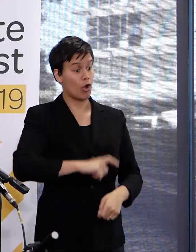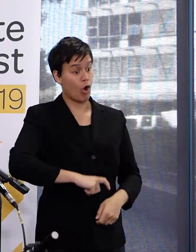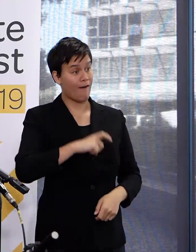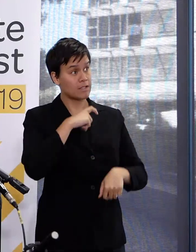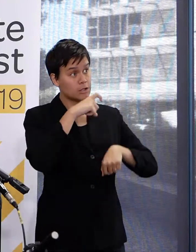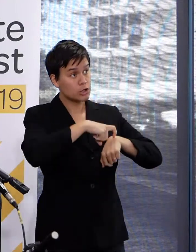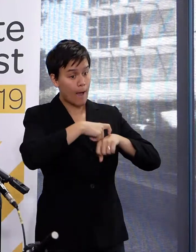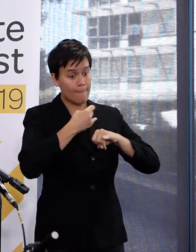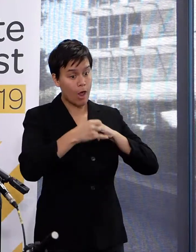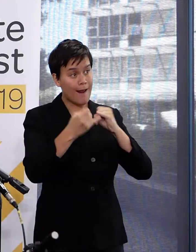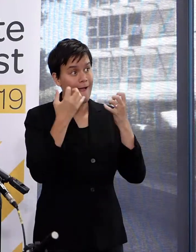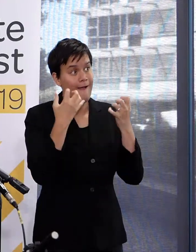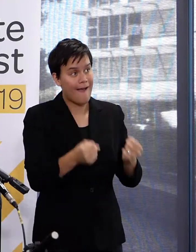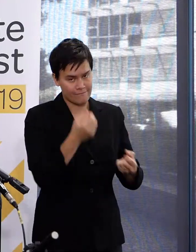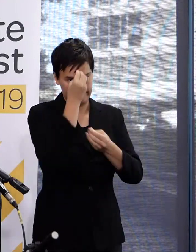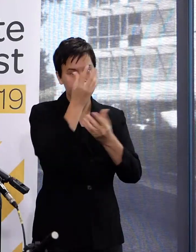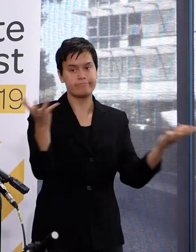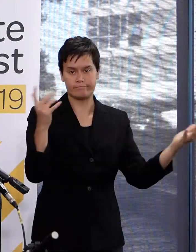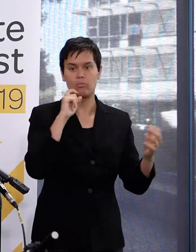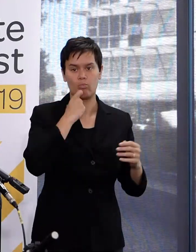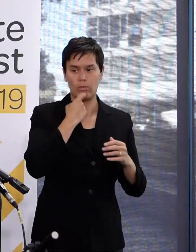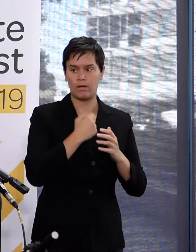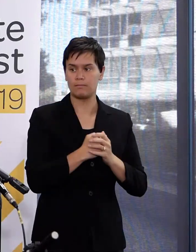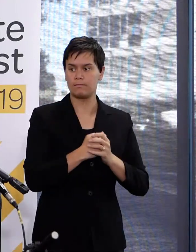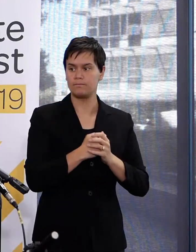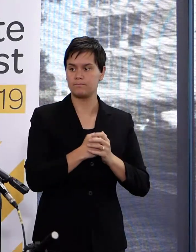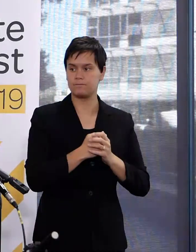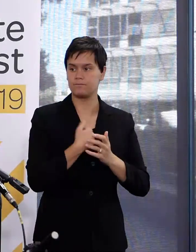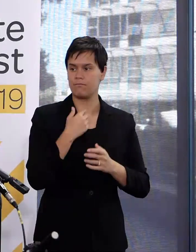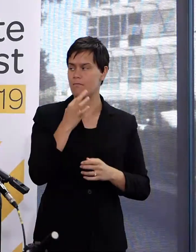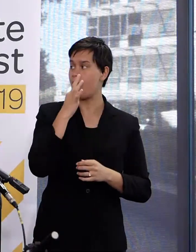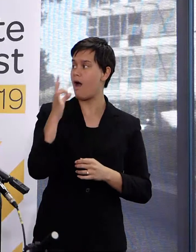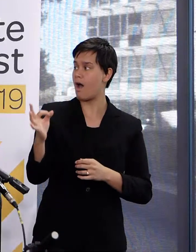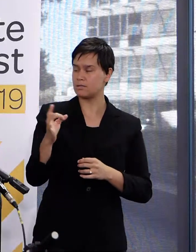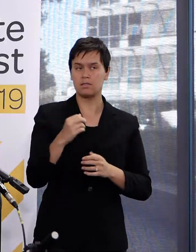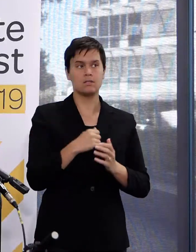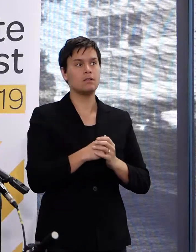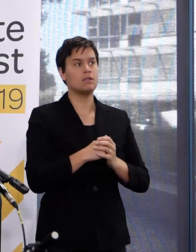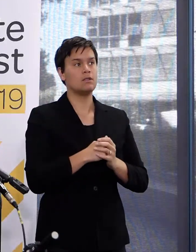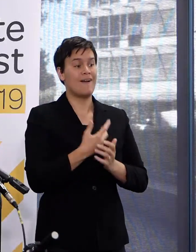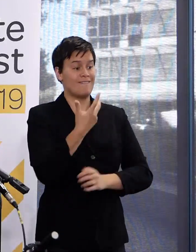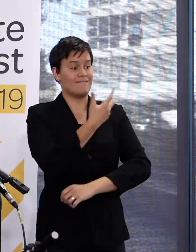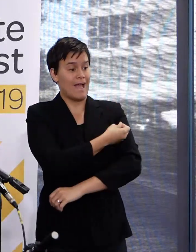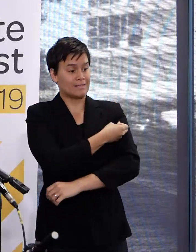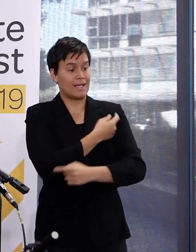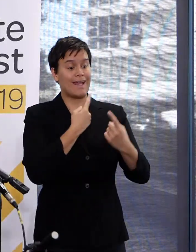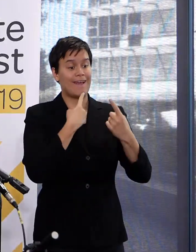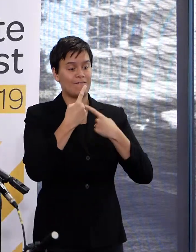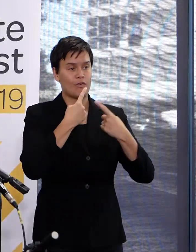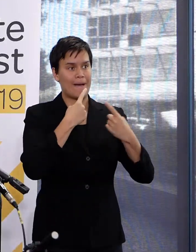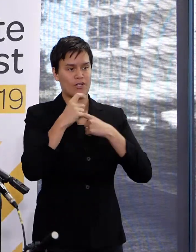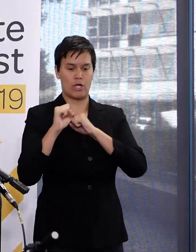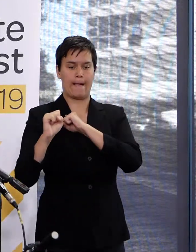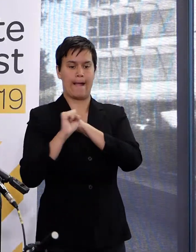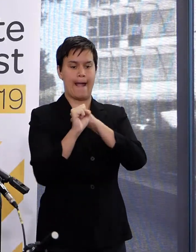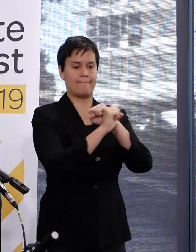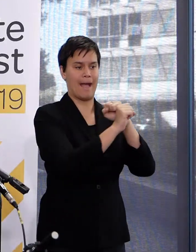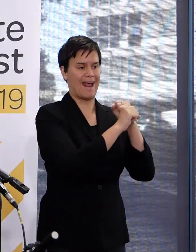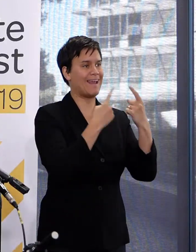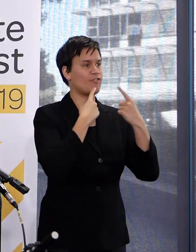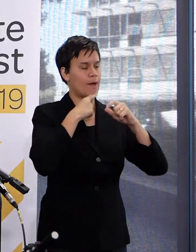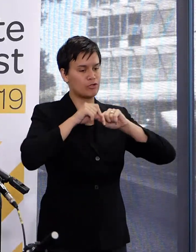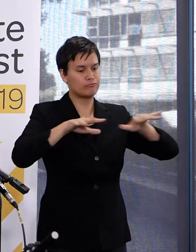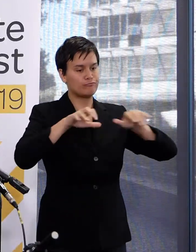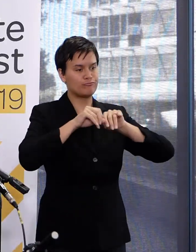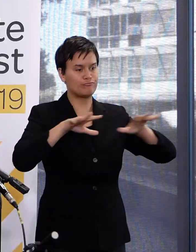of that. My understanding is you're spending $3 million on the first stage of the vaccine information campaign. Given that we're in an age